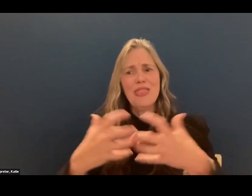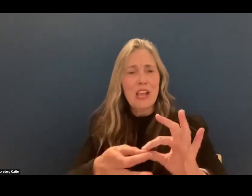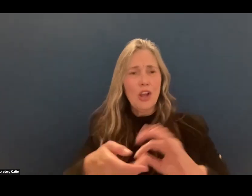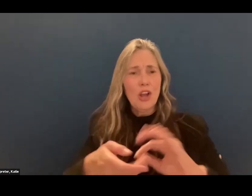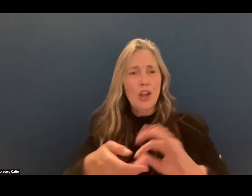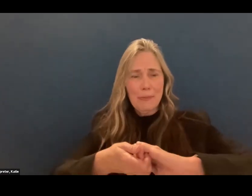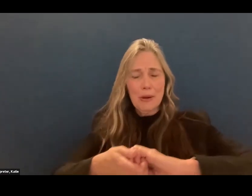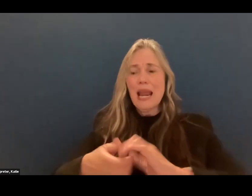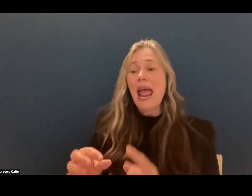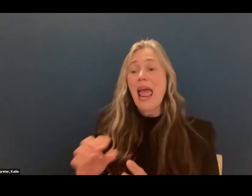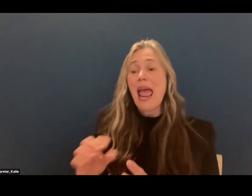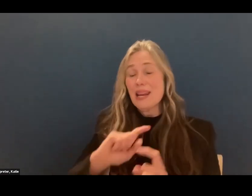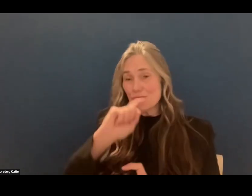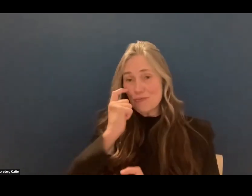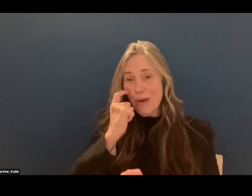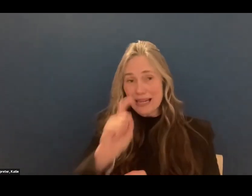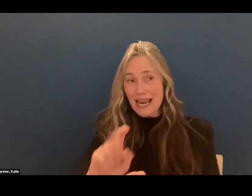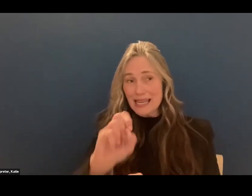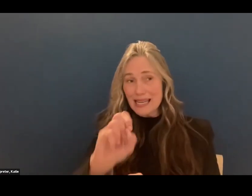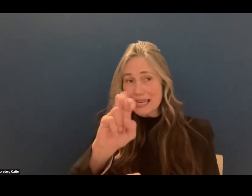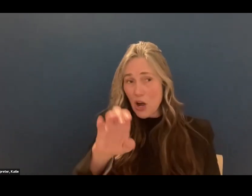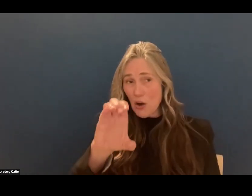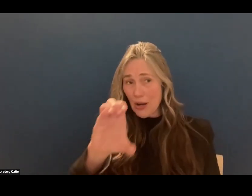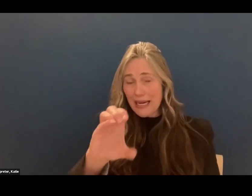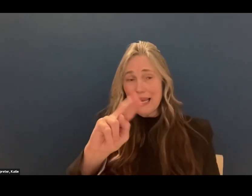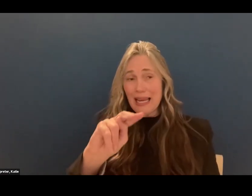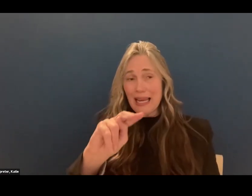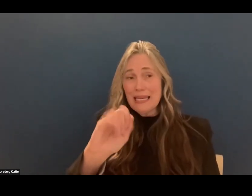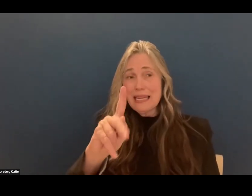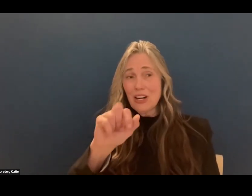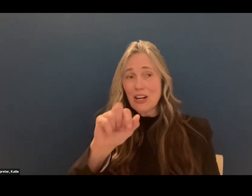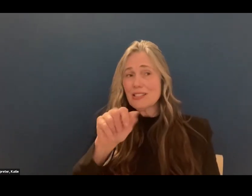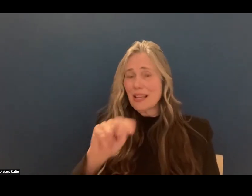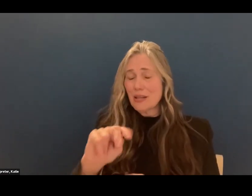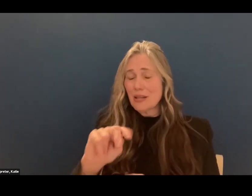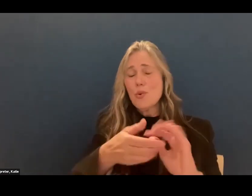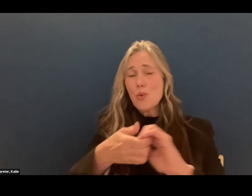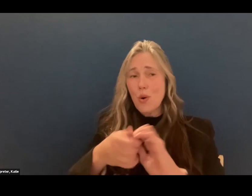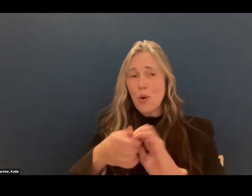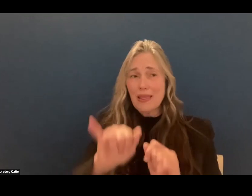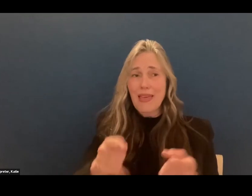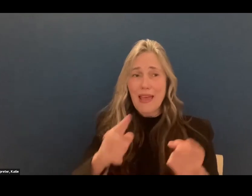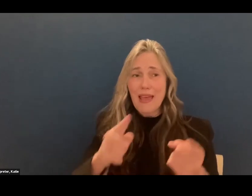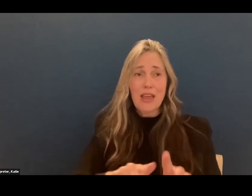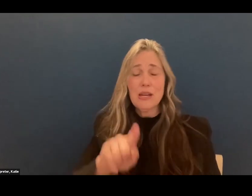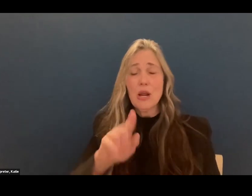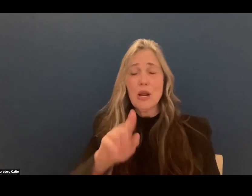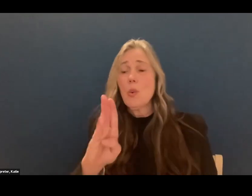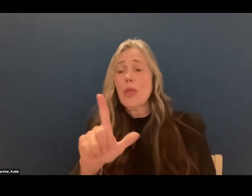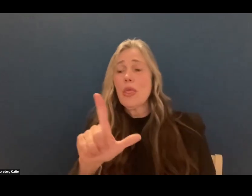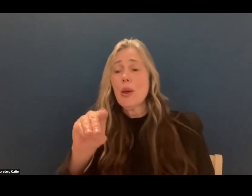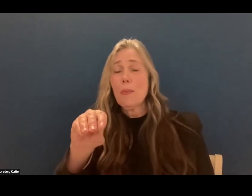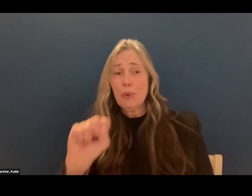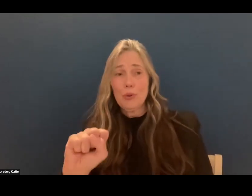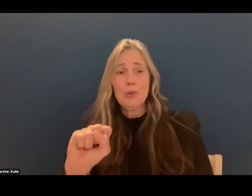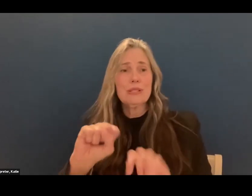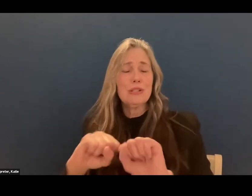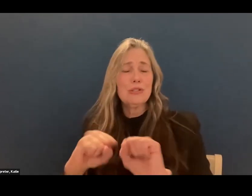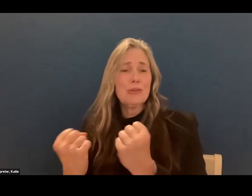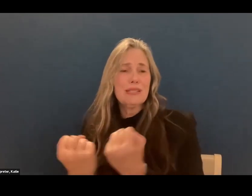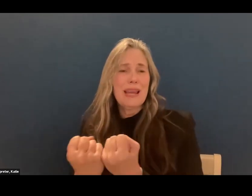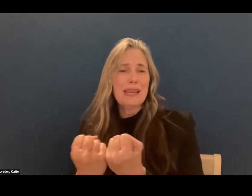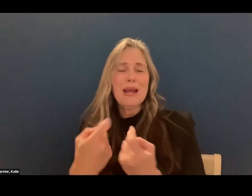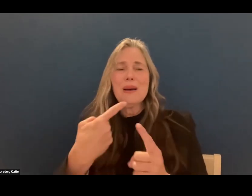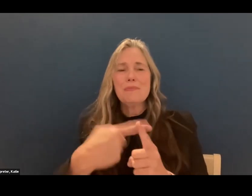education teacher Eric Nickerson, who coordinated the event with the Blues Society, and the administration and teachers at the school that